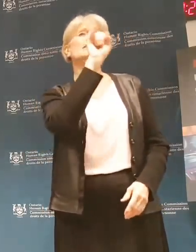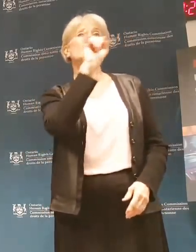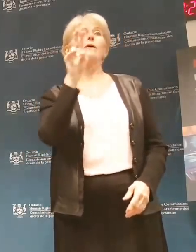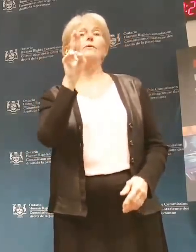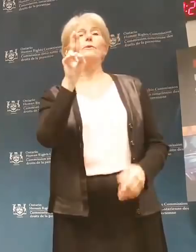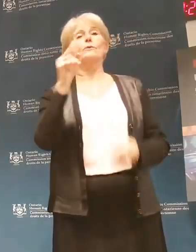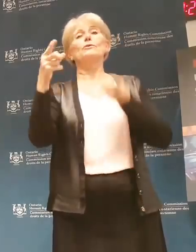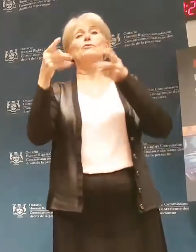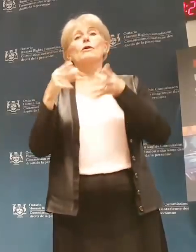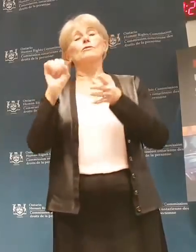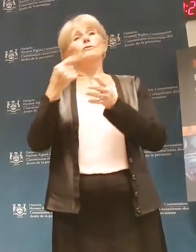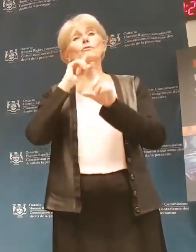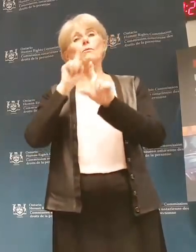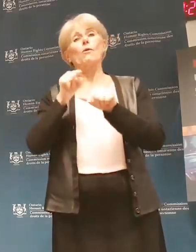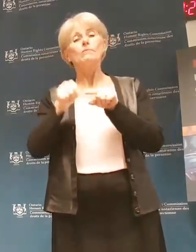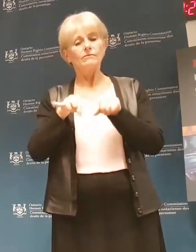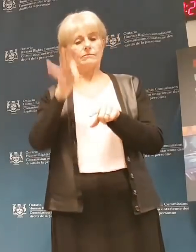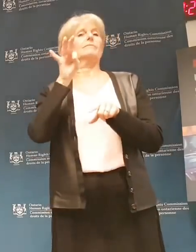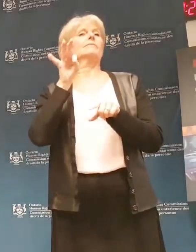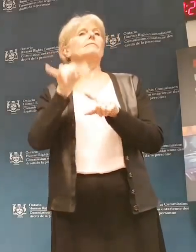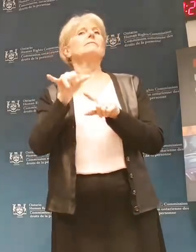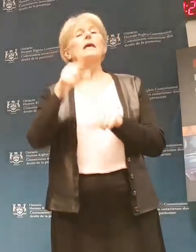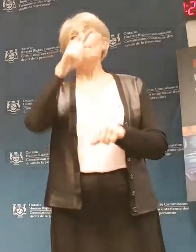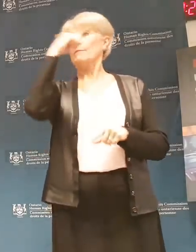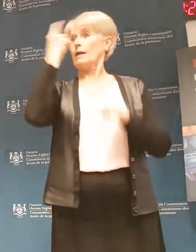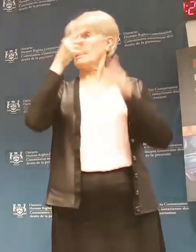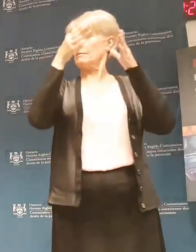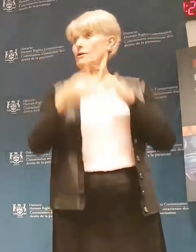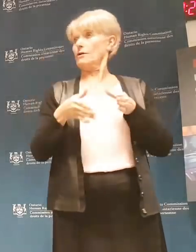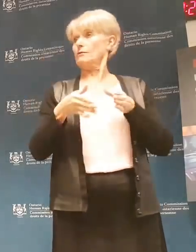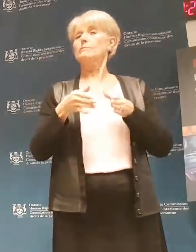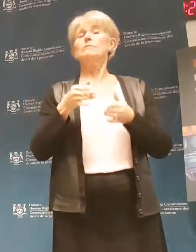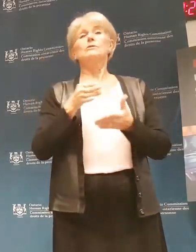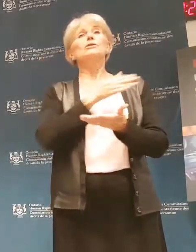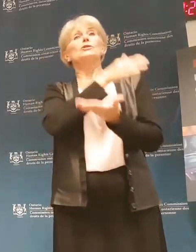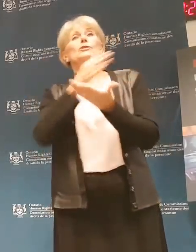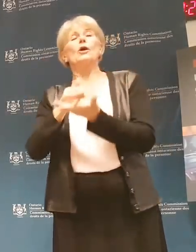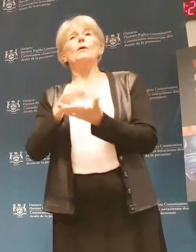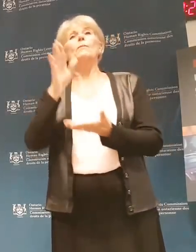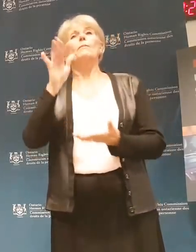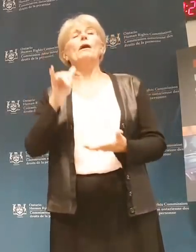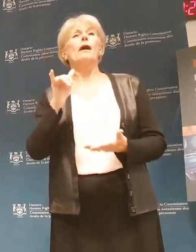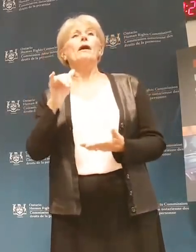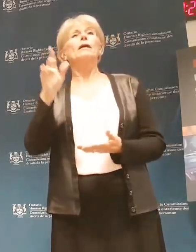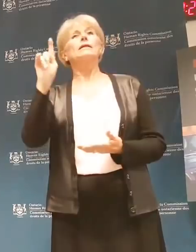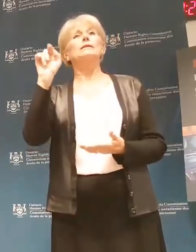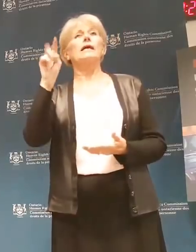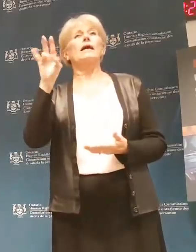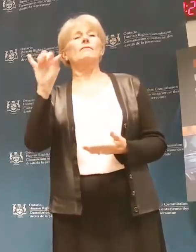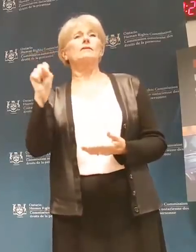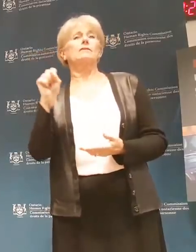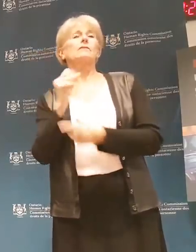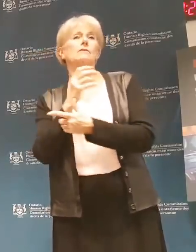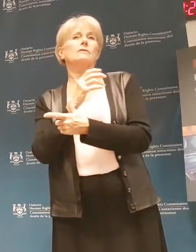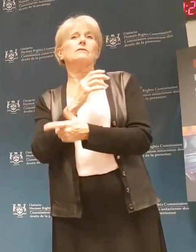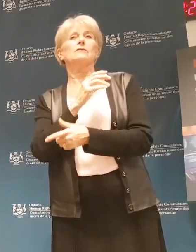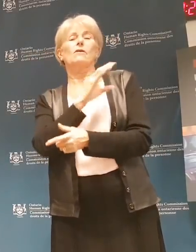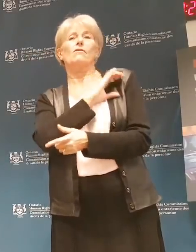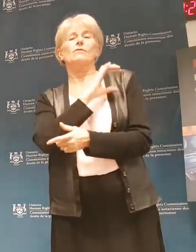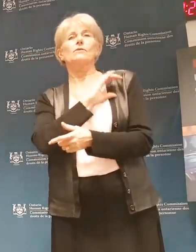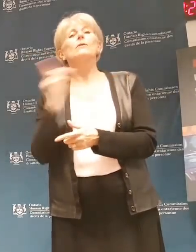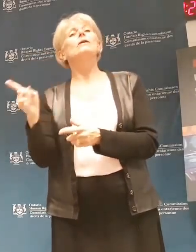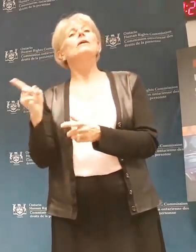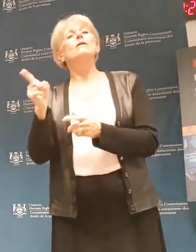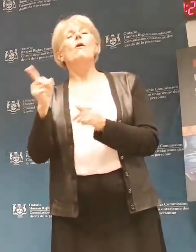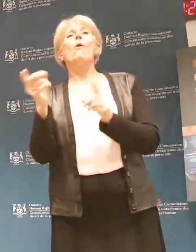SIU director's report found that a Black man was stopped by Tps officers. The officers held each